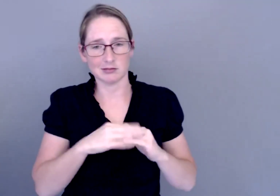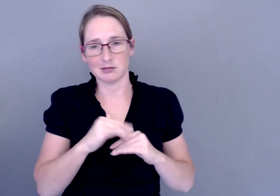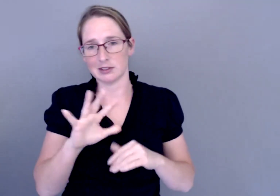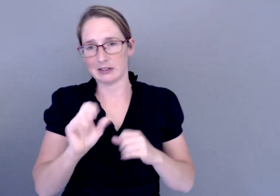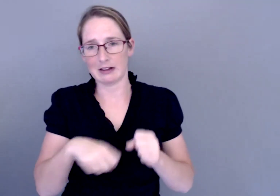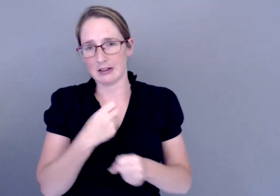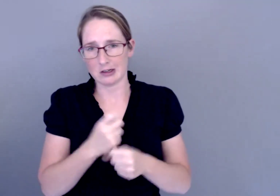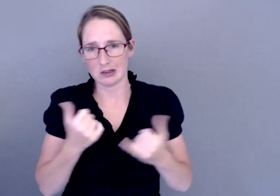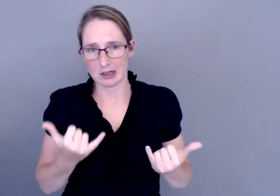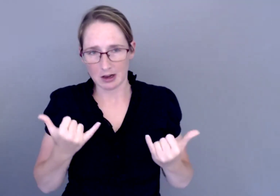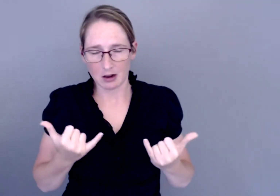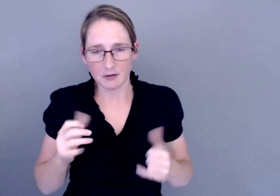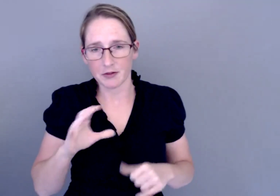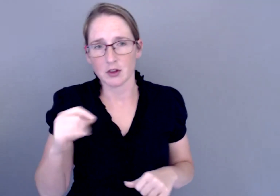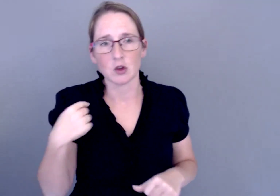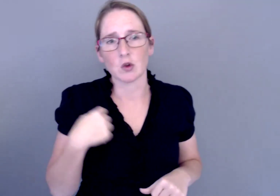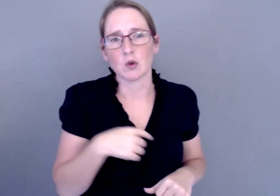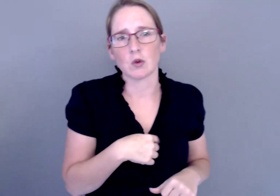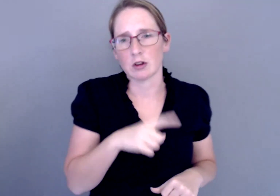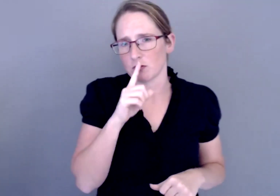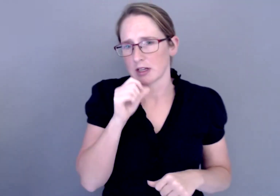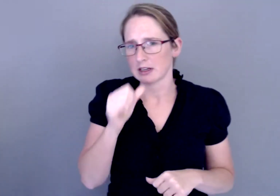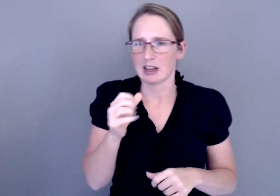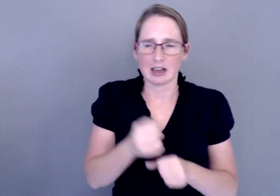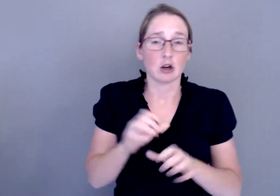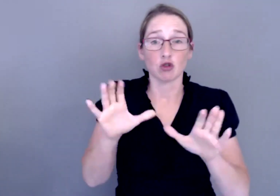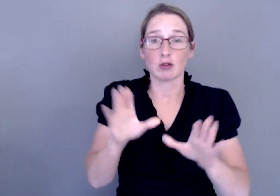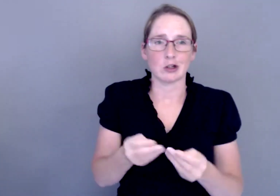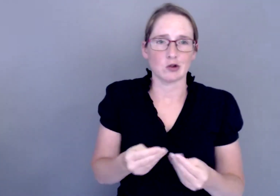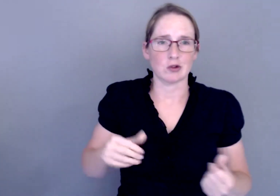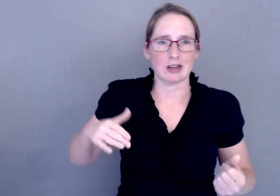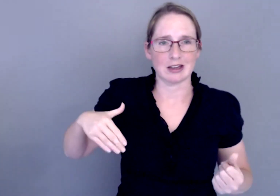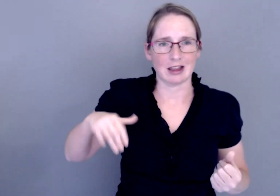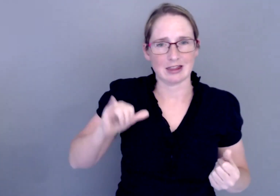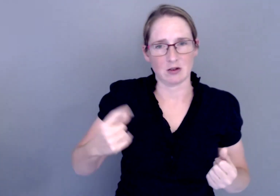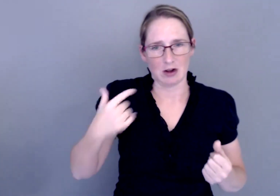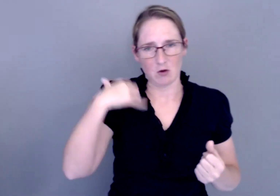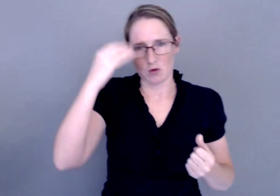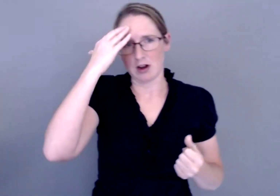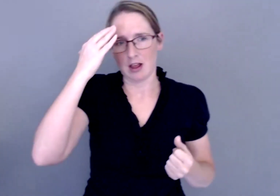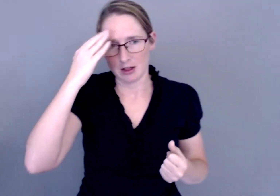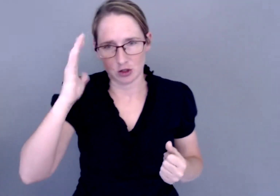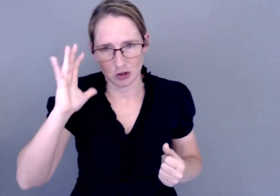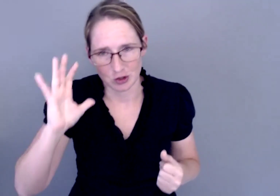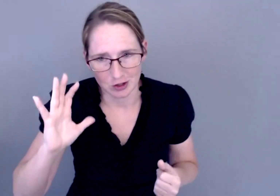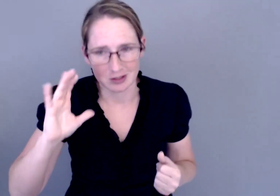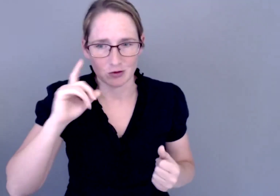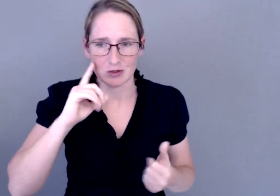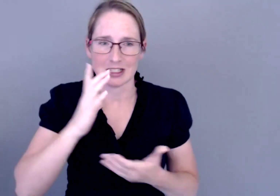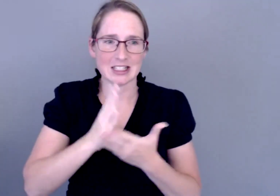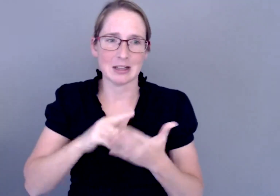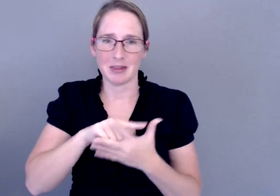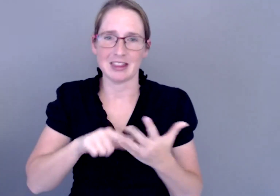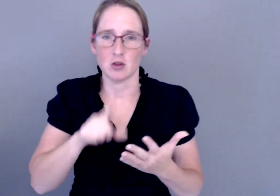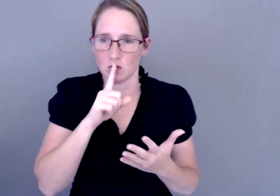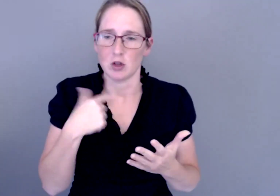years now. And we haven't quite landed on a great solution yet. So I just also want to acknowledge that, like, some of this is just stuff that we're